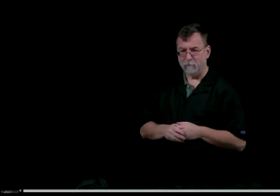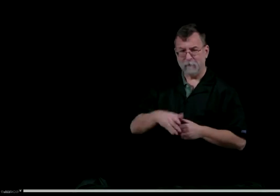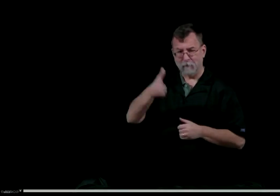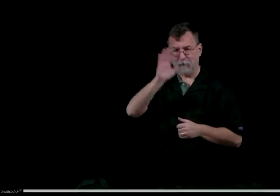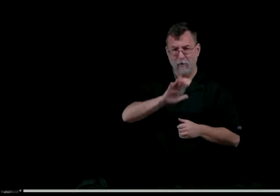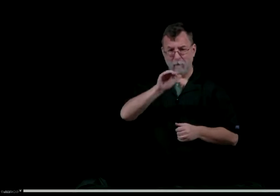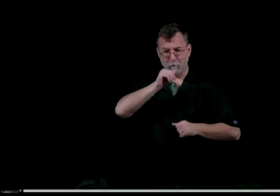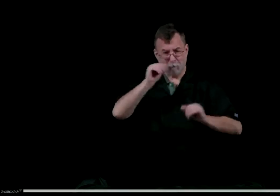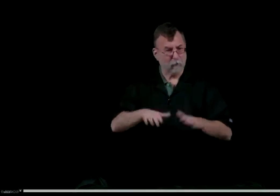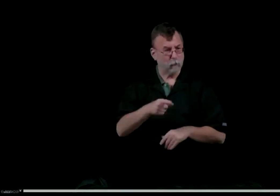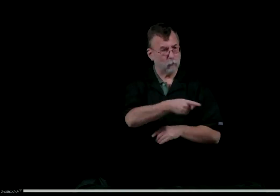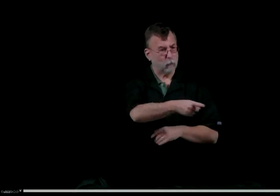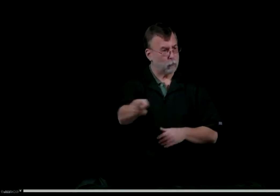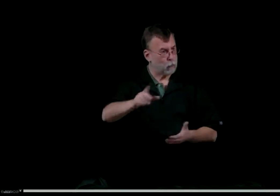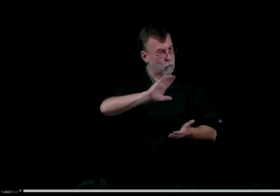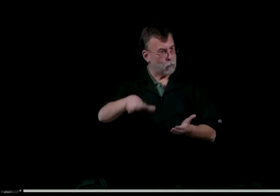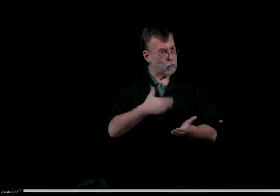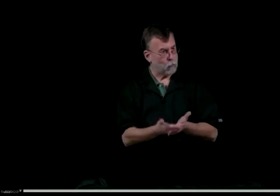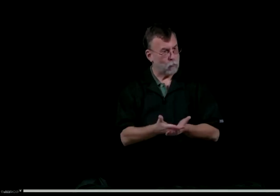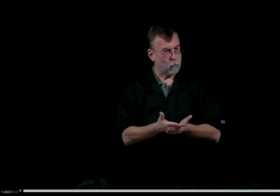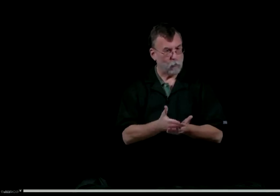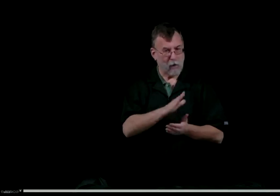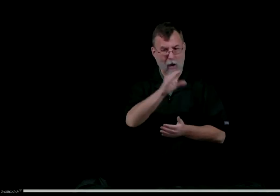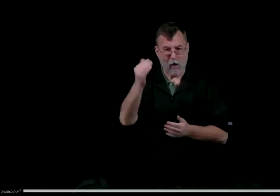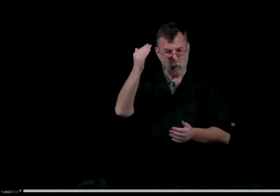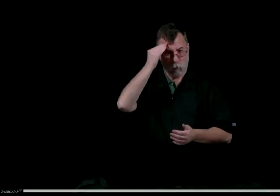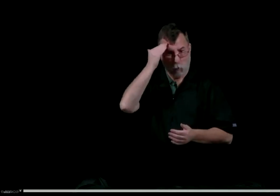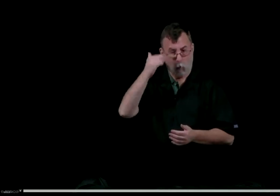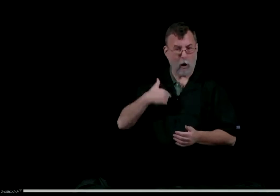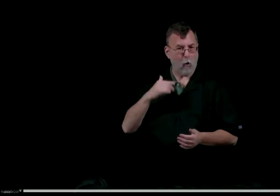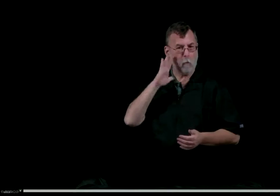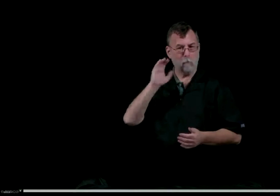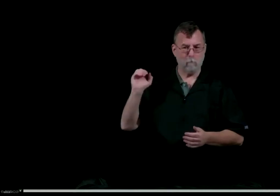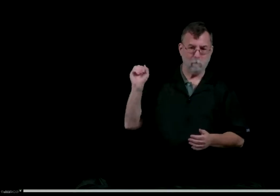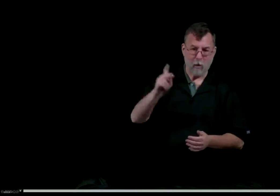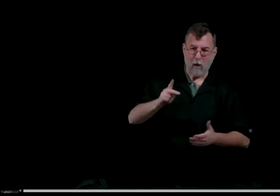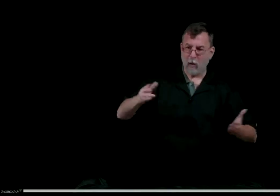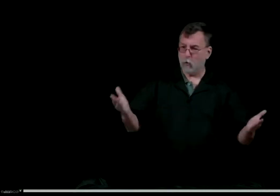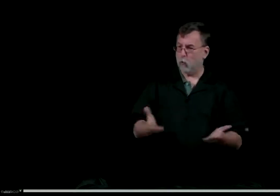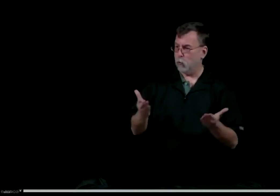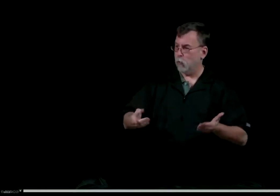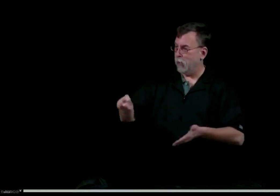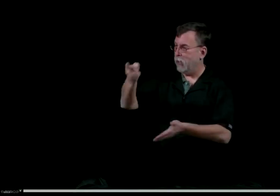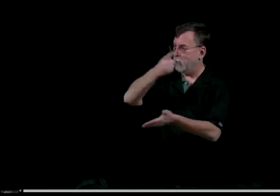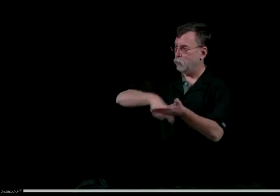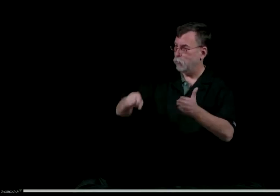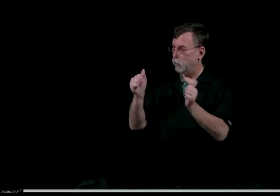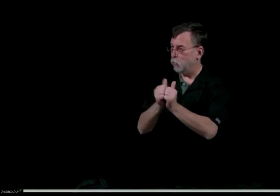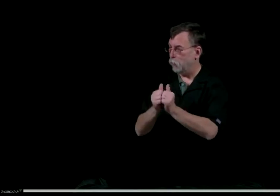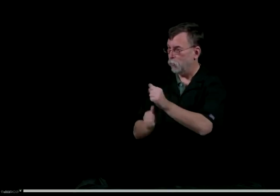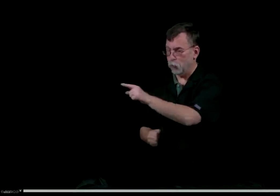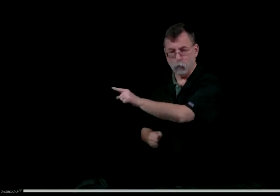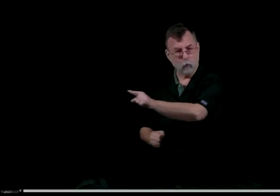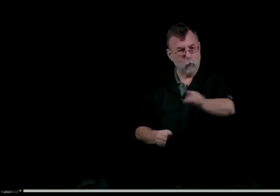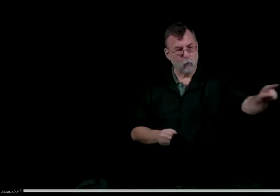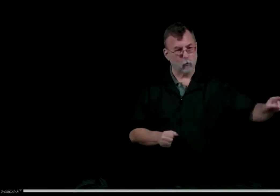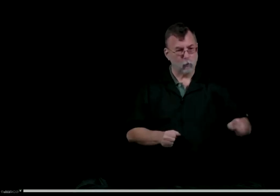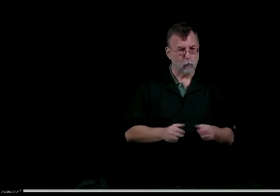Right? God bless you. And I know I will be back here next week with all of